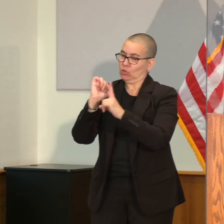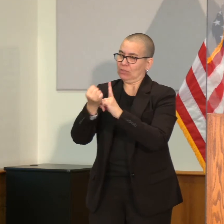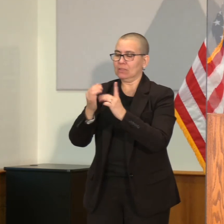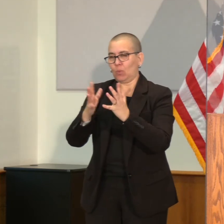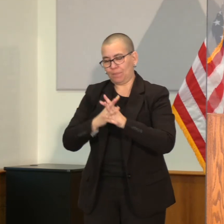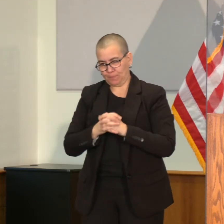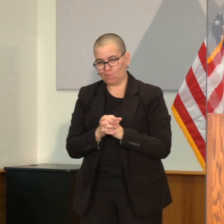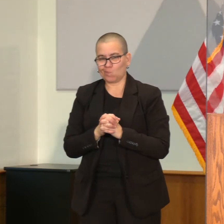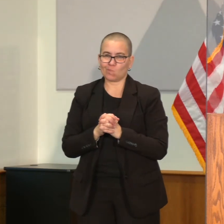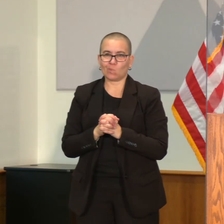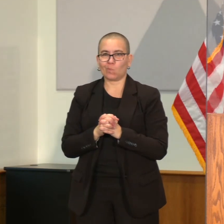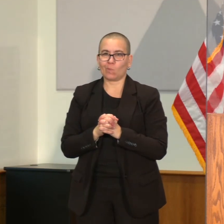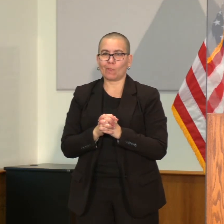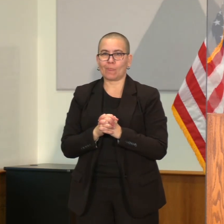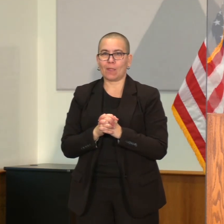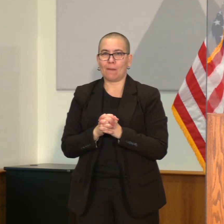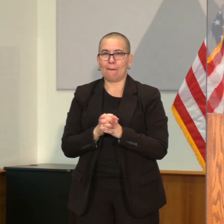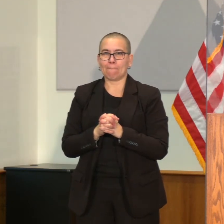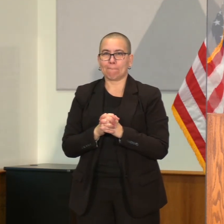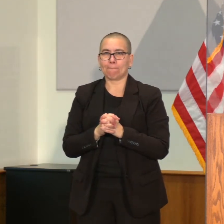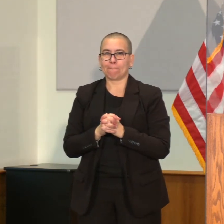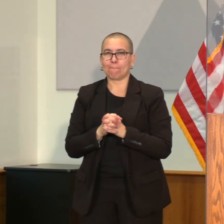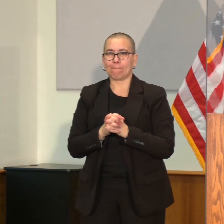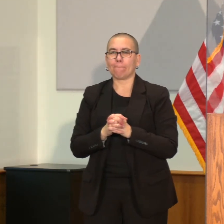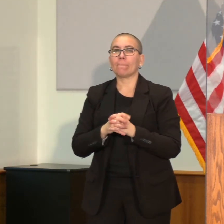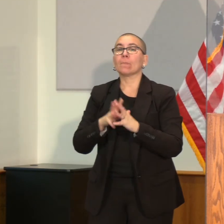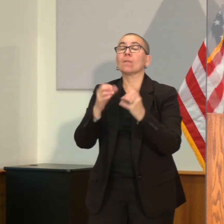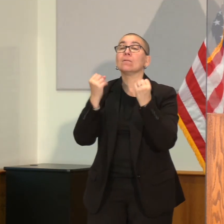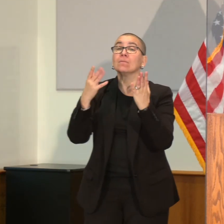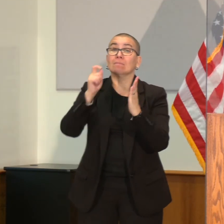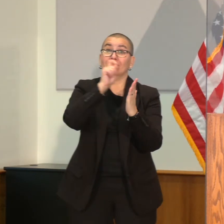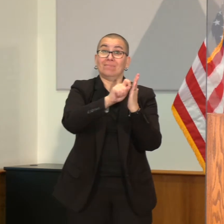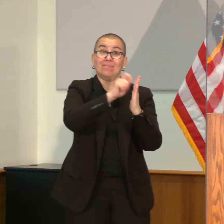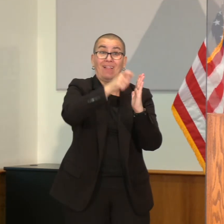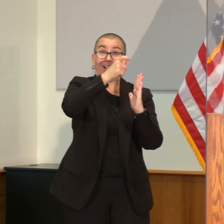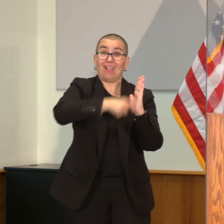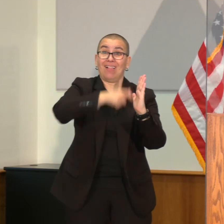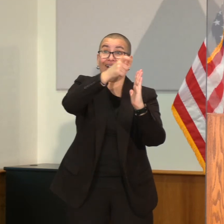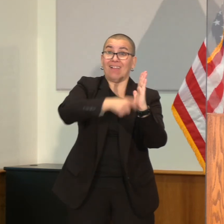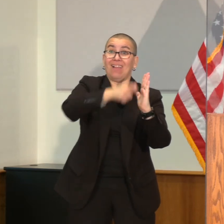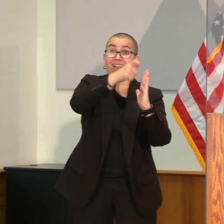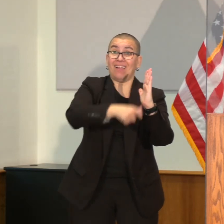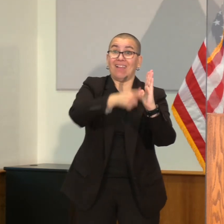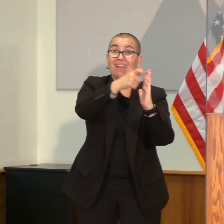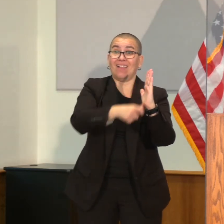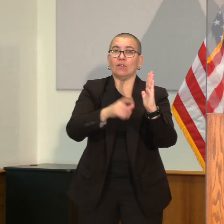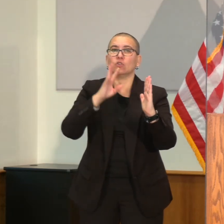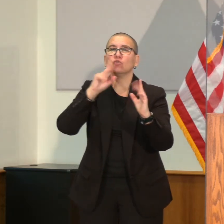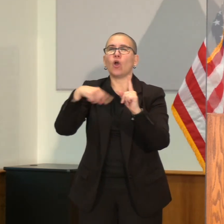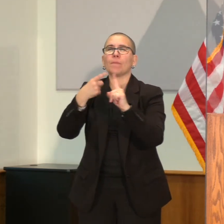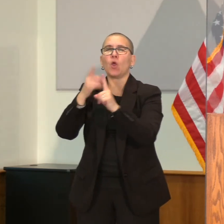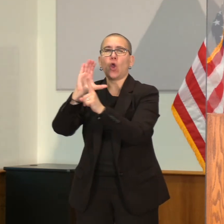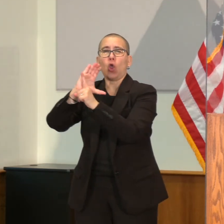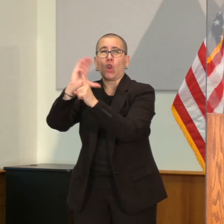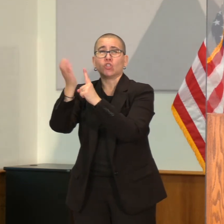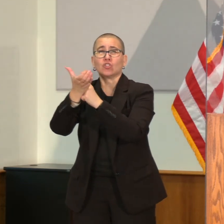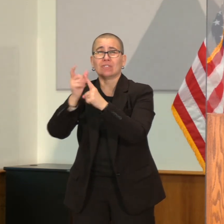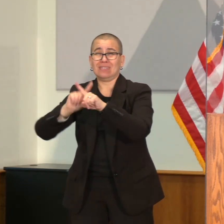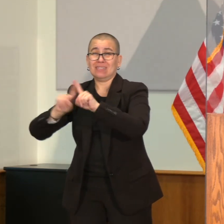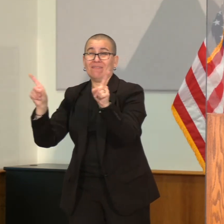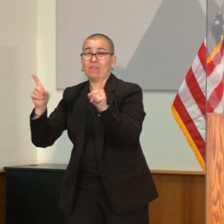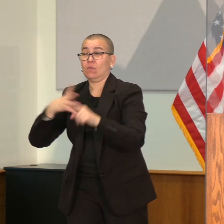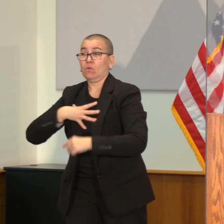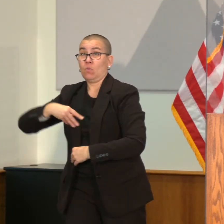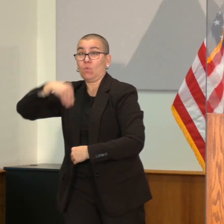there's a lot of literature on pretextual stops. You know, you've got, you know, the issue